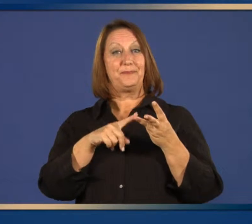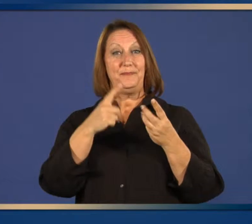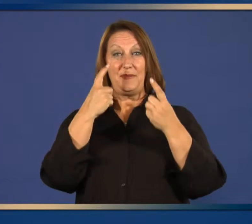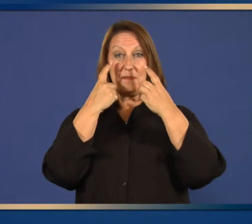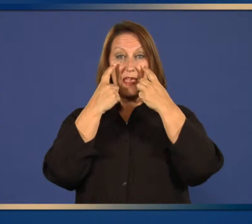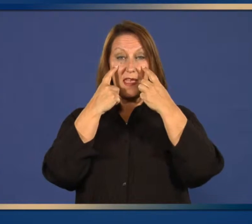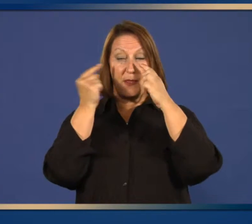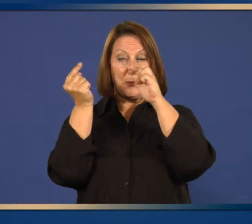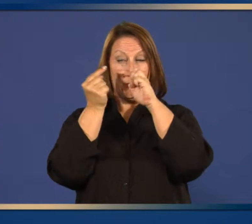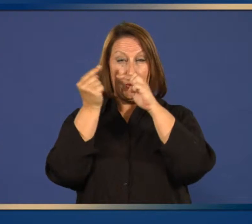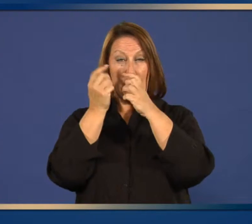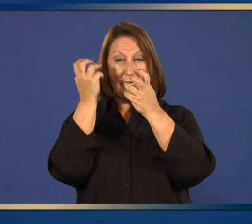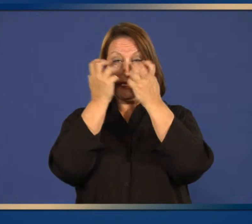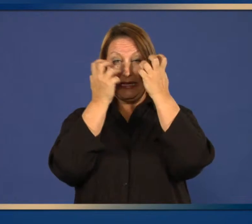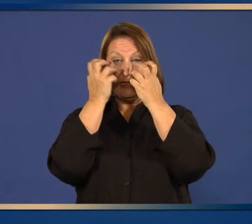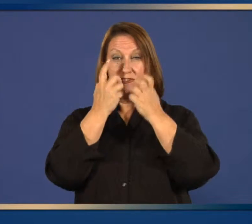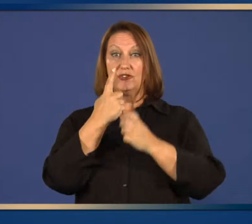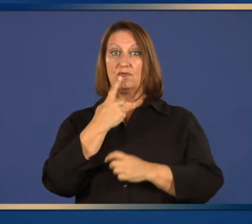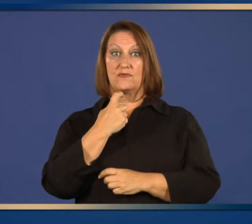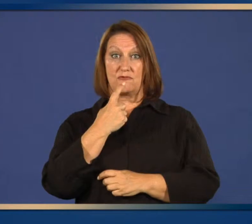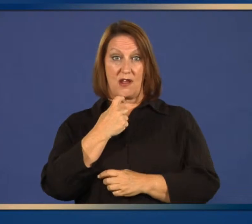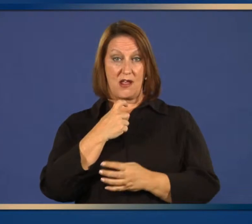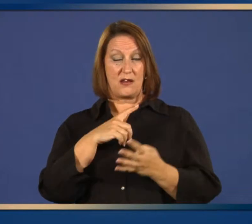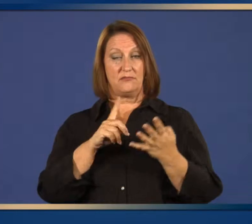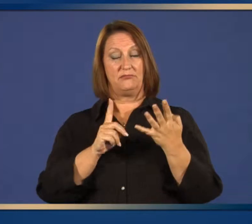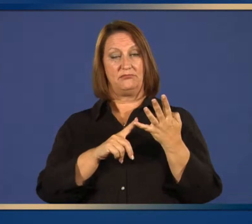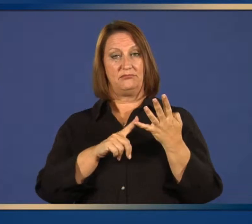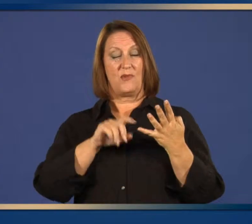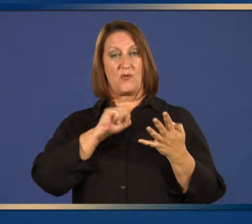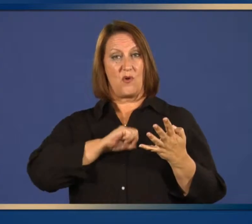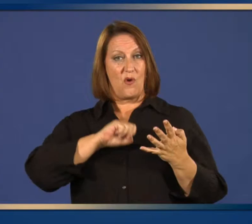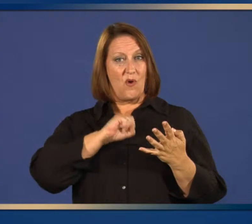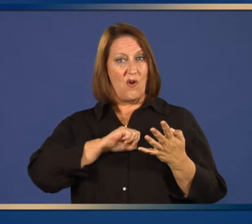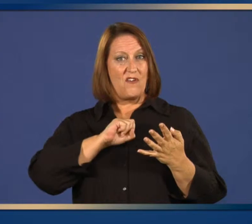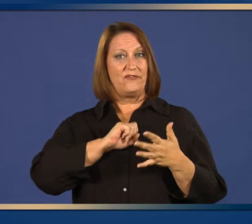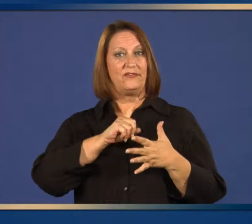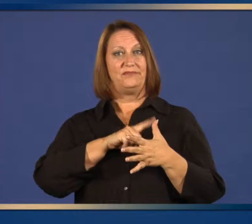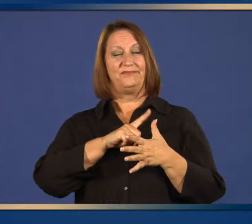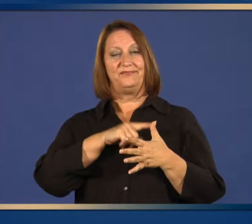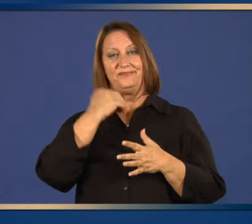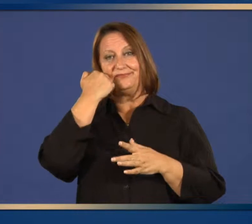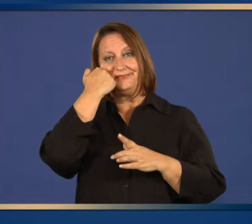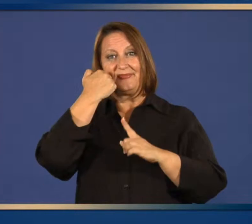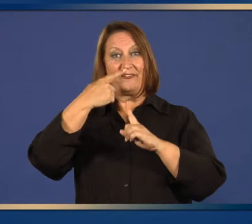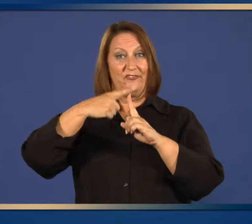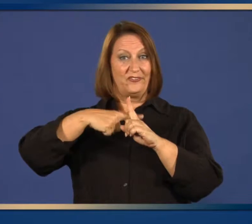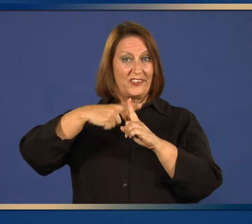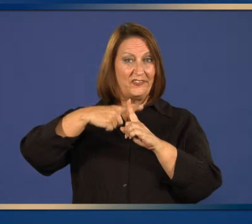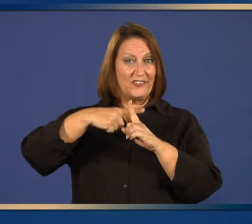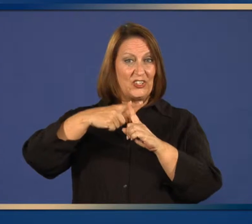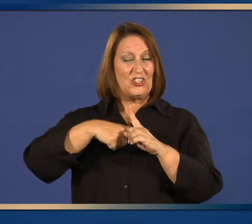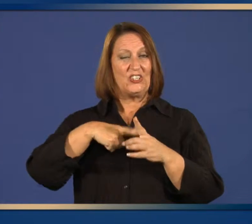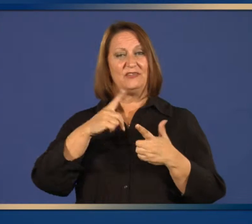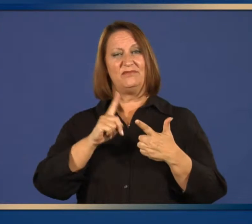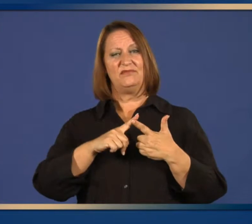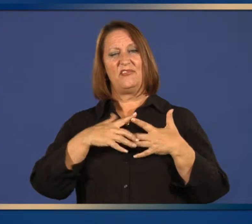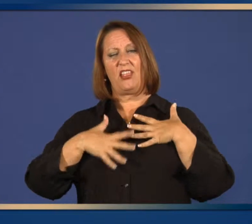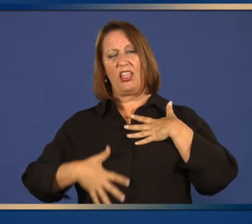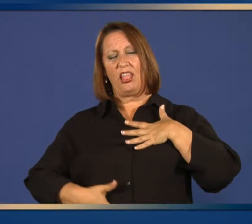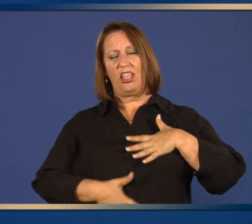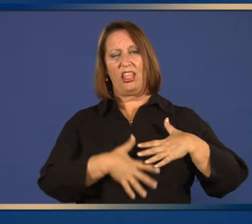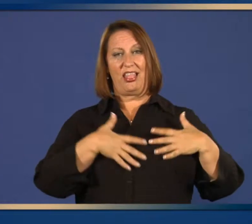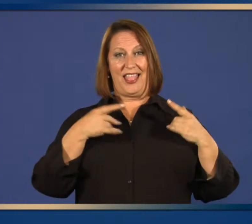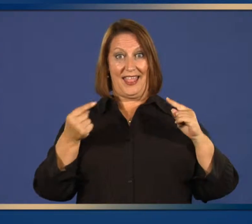hoarseness, sore, red, or itchy eyes, cough,